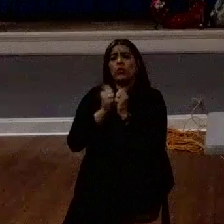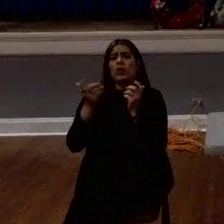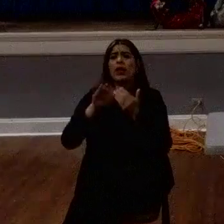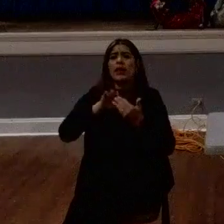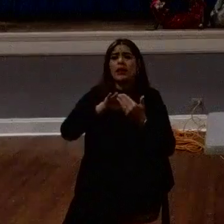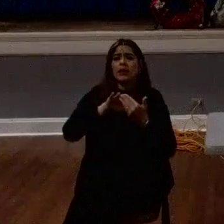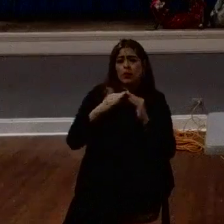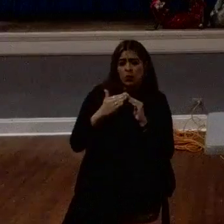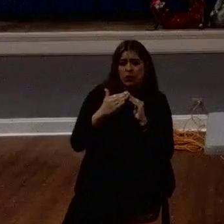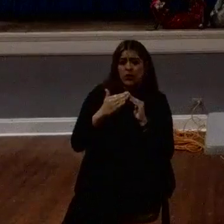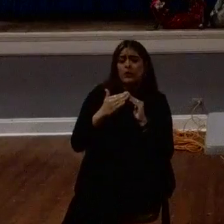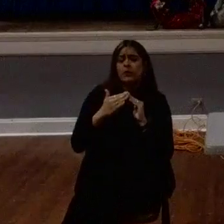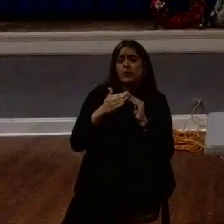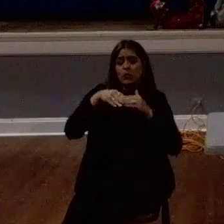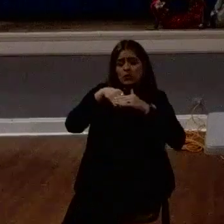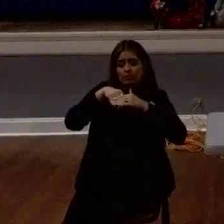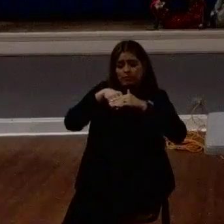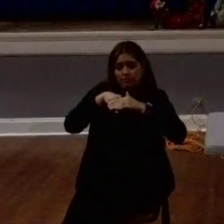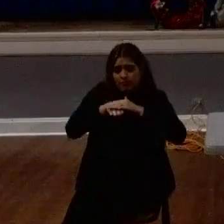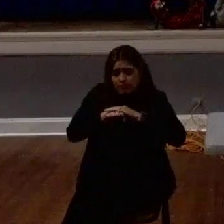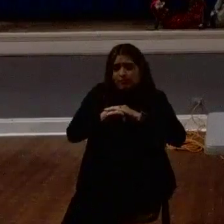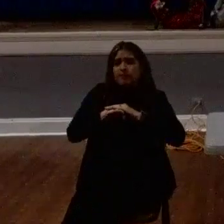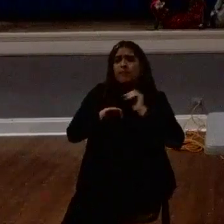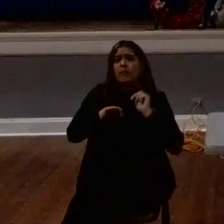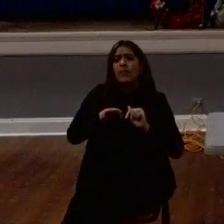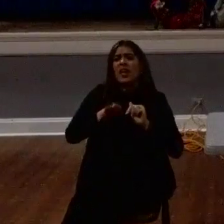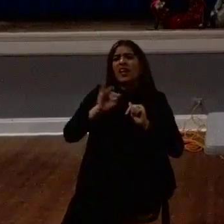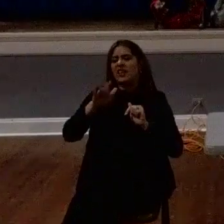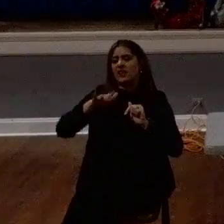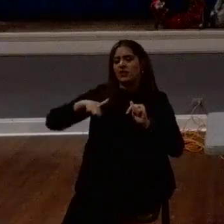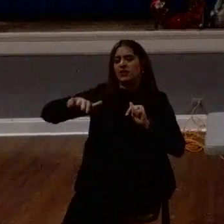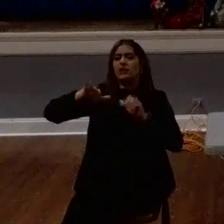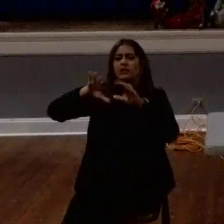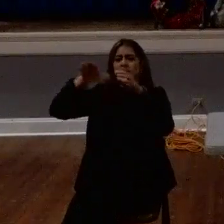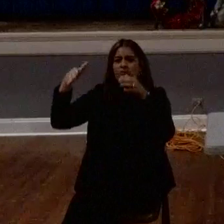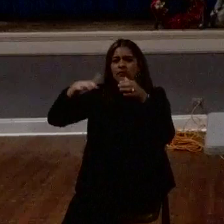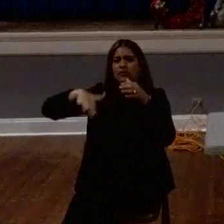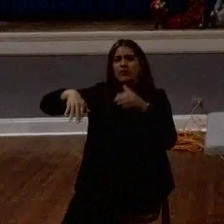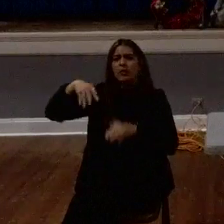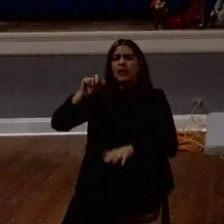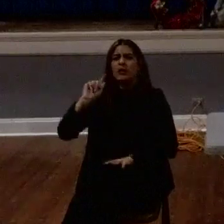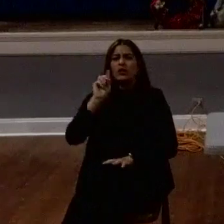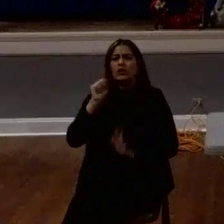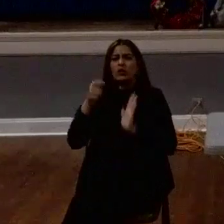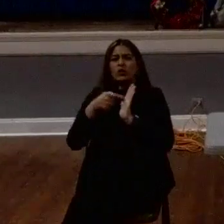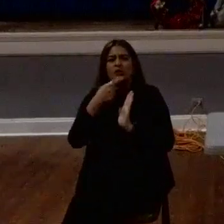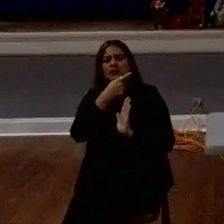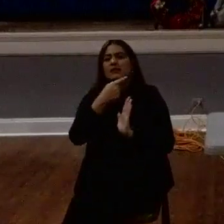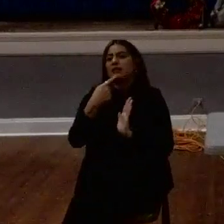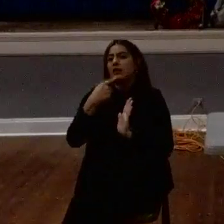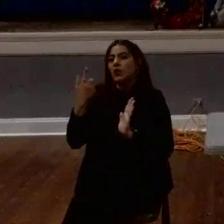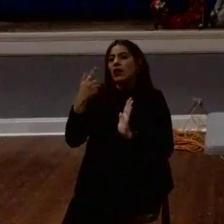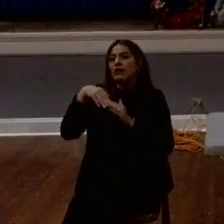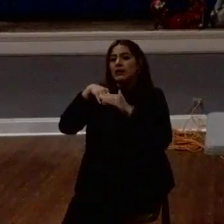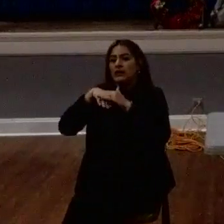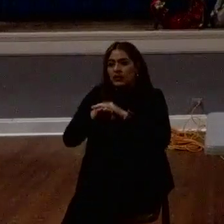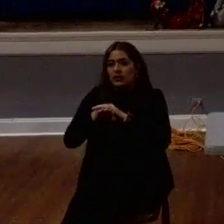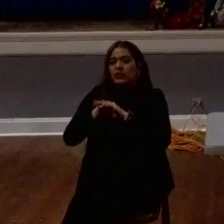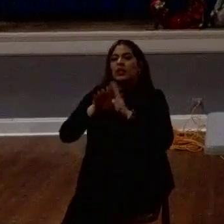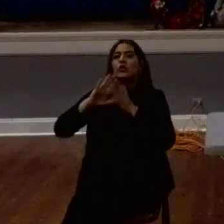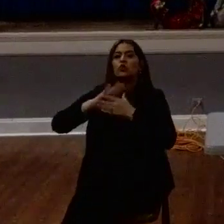on the entrance, that kind of plaza area on the far, where it says Entry Plaza, and you'll start to tell